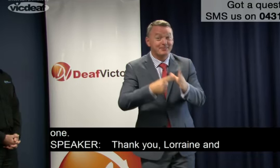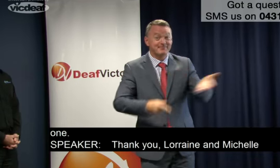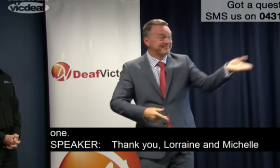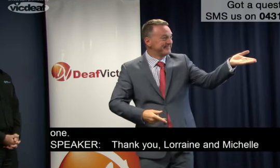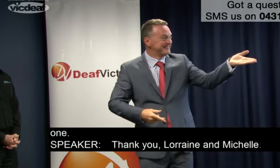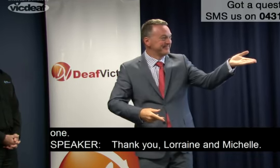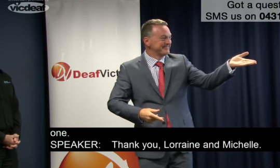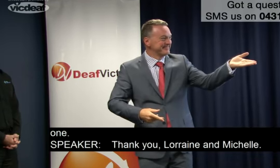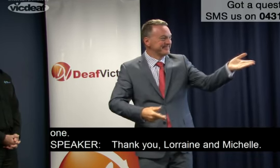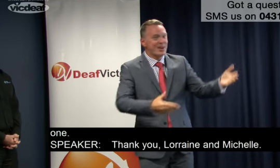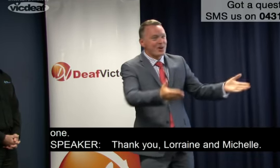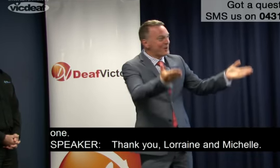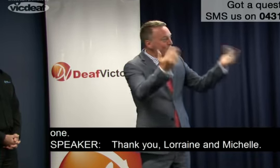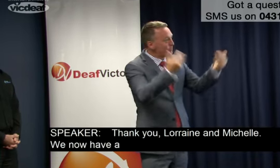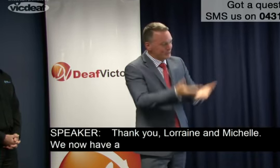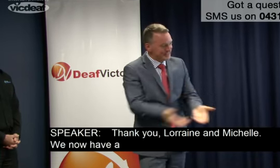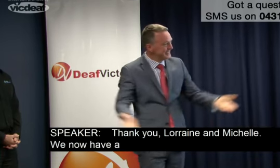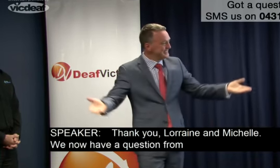from Irina. Over to you. Welcome.